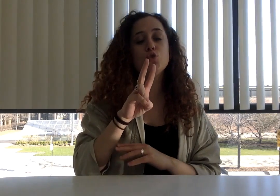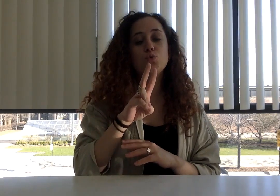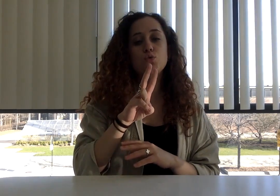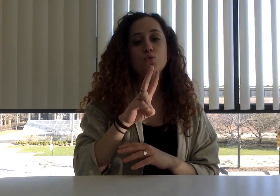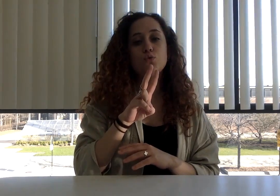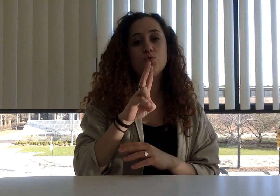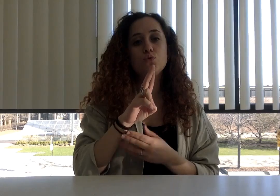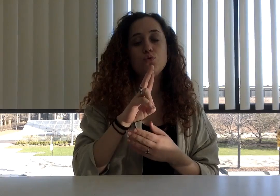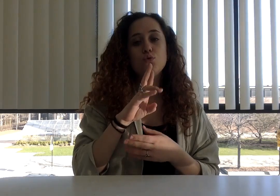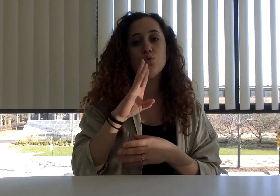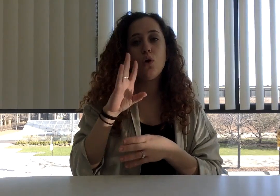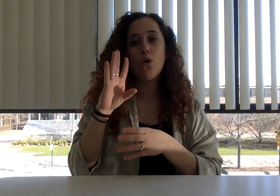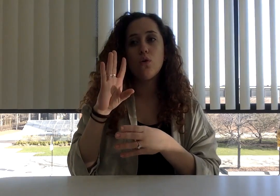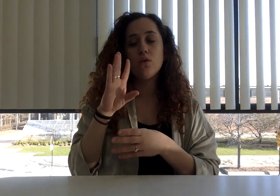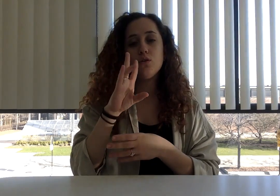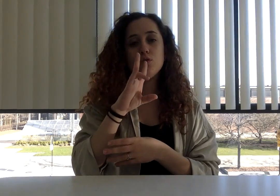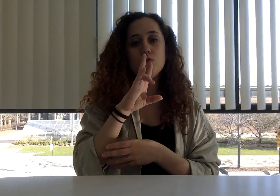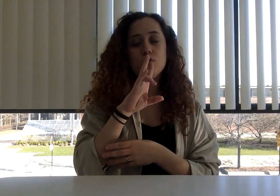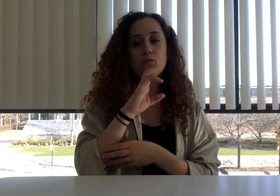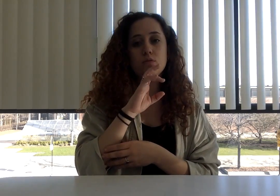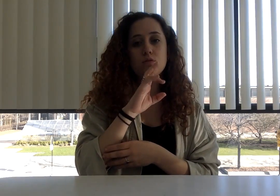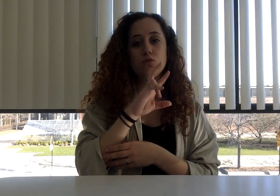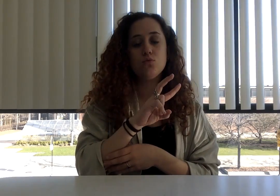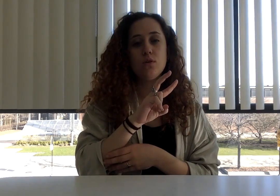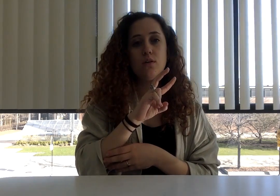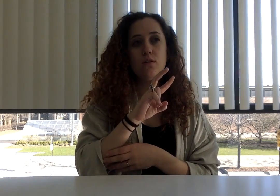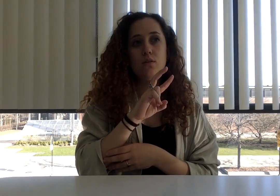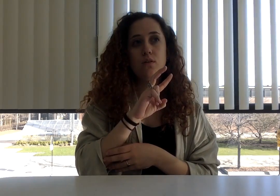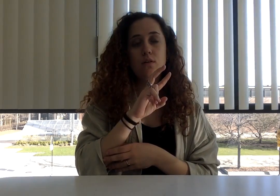So answer for number 3 is 12.